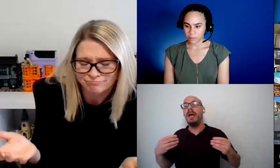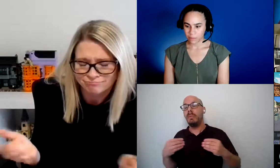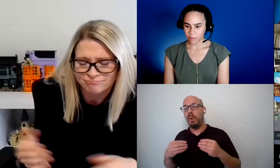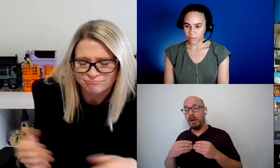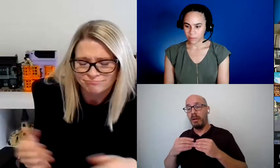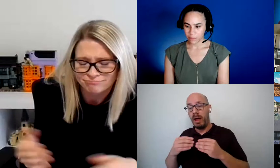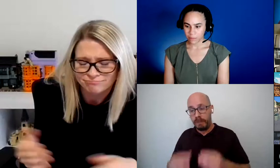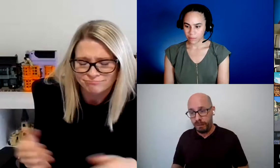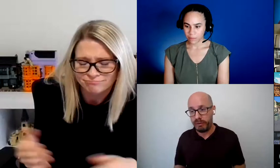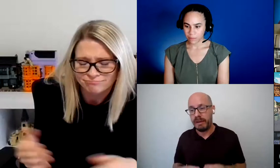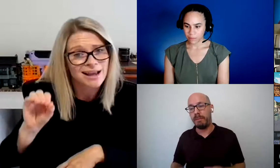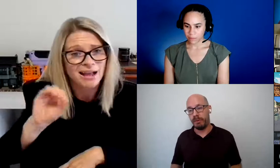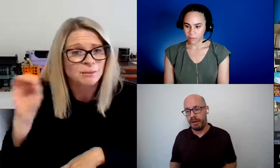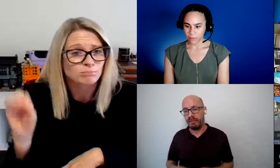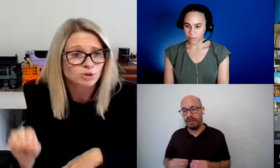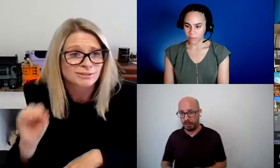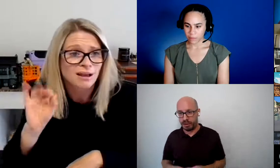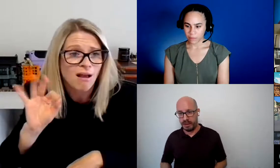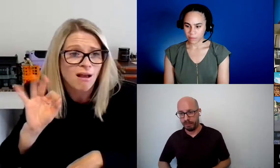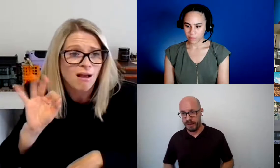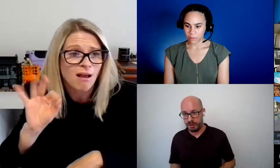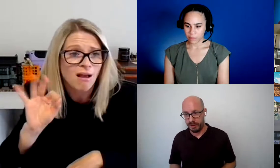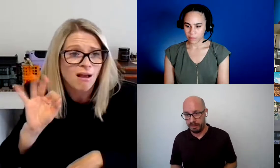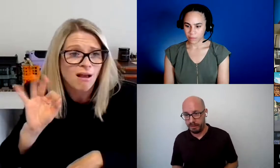where a lot of folks experience language deprivation.